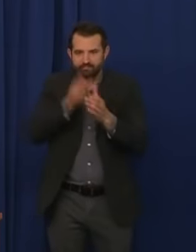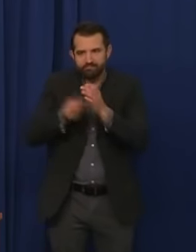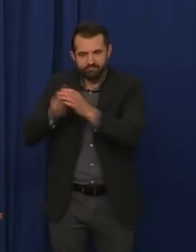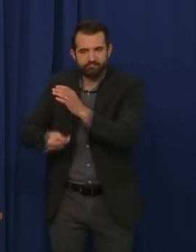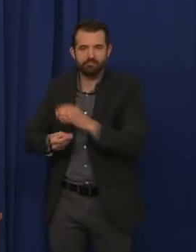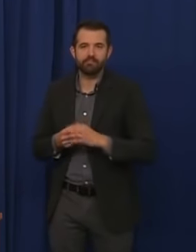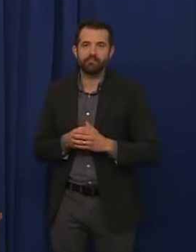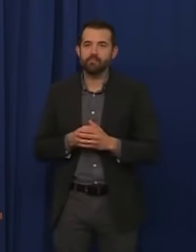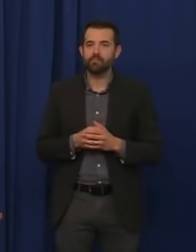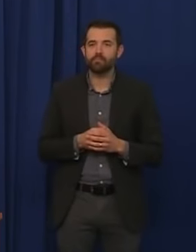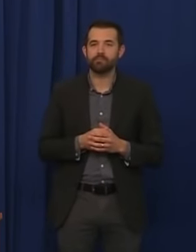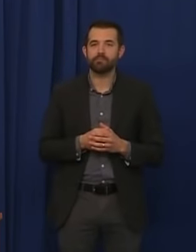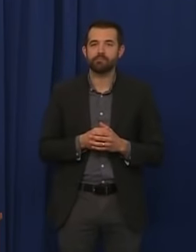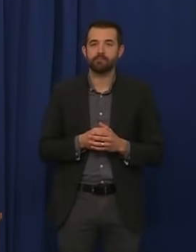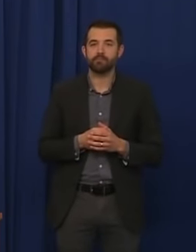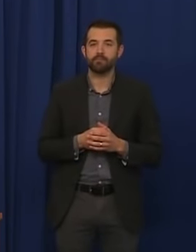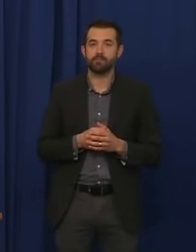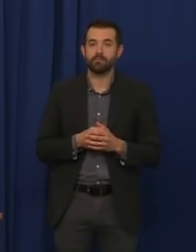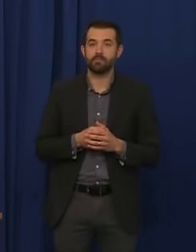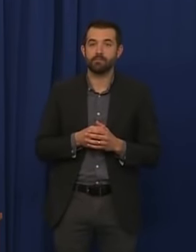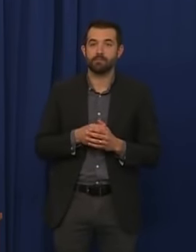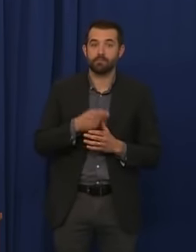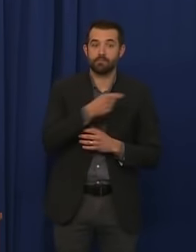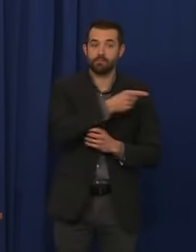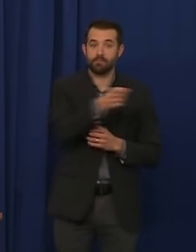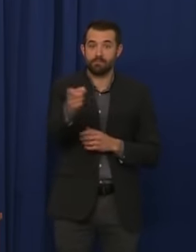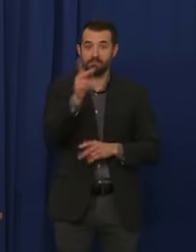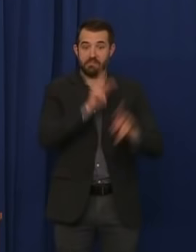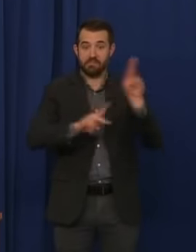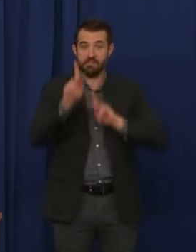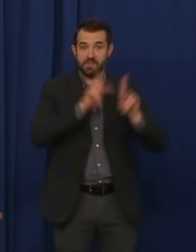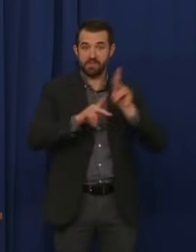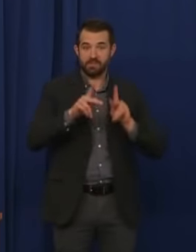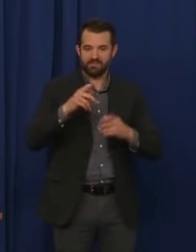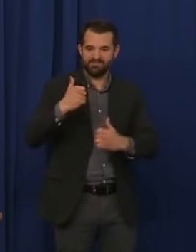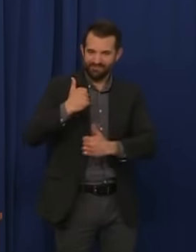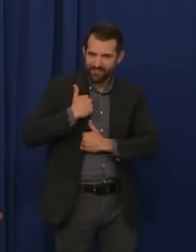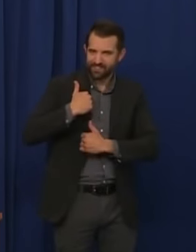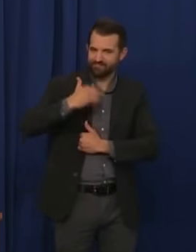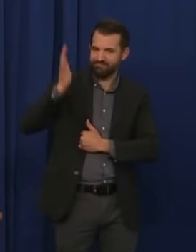those individuals were veterans of the armed services.